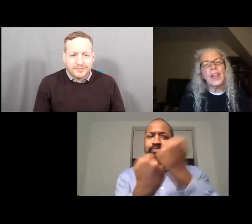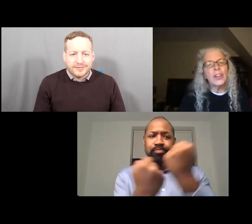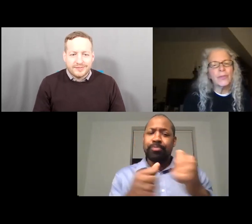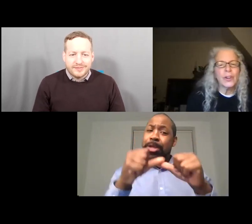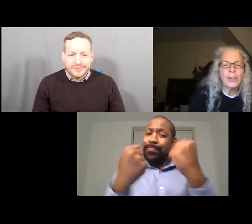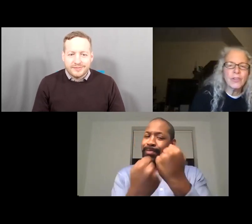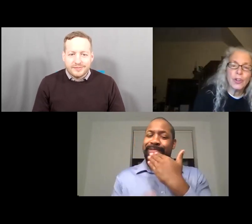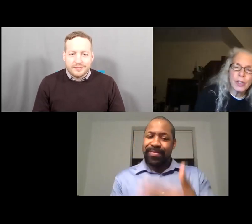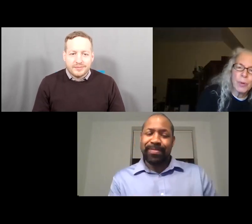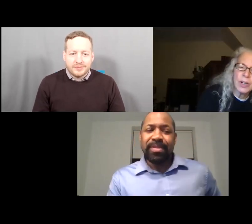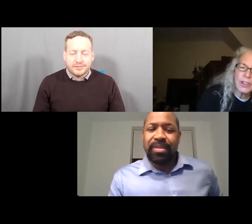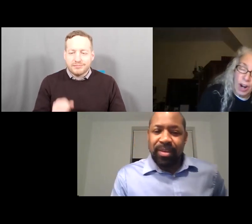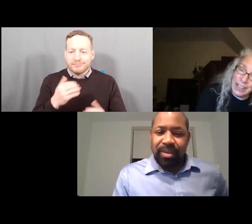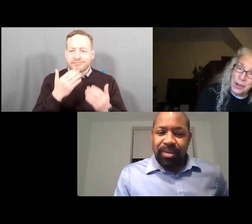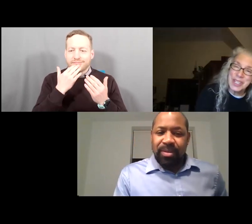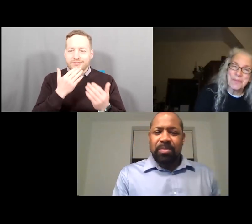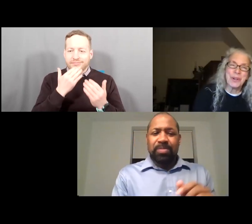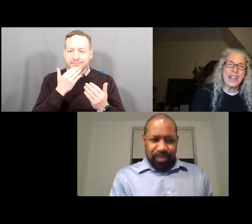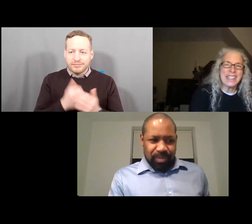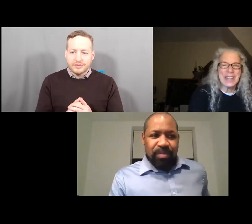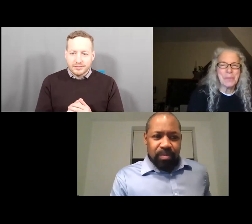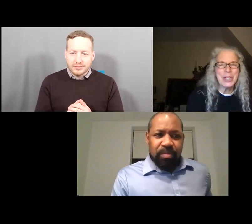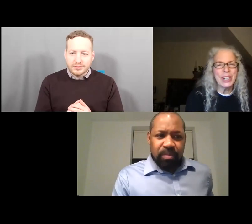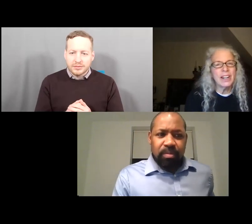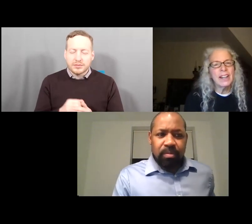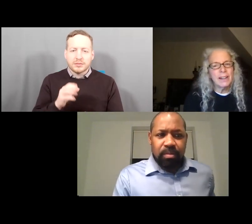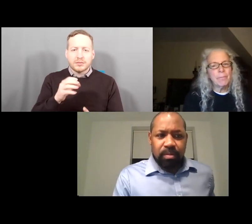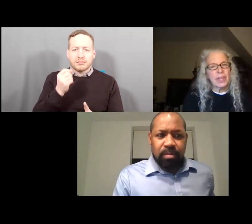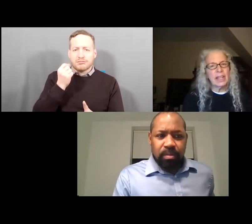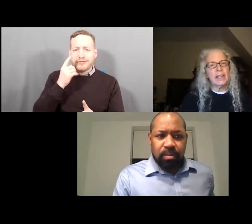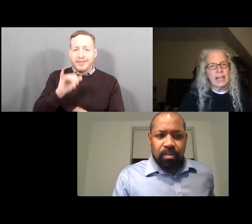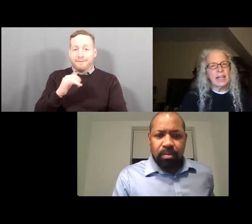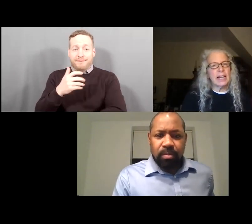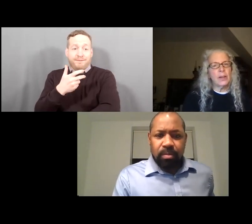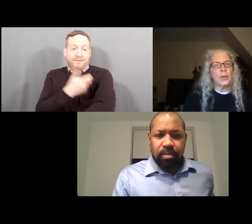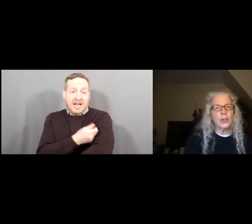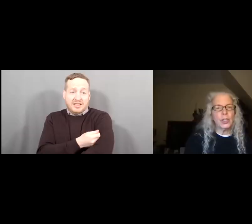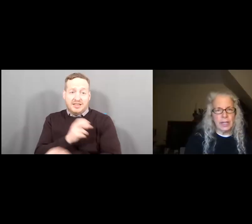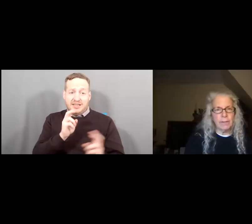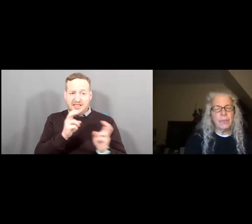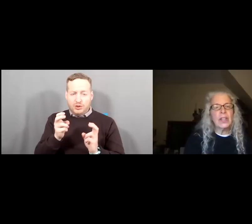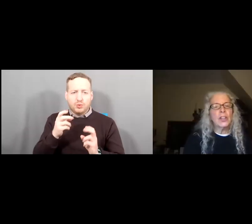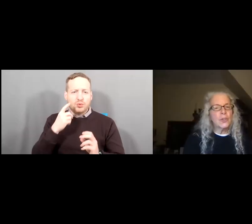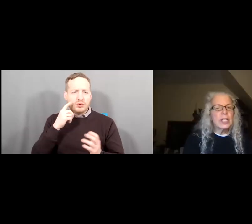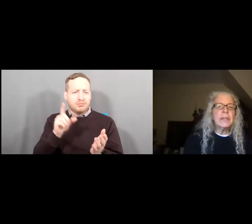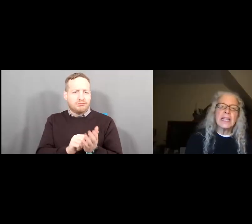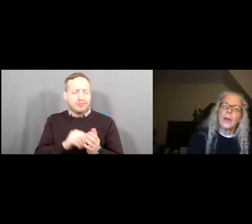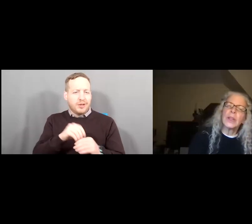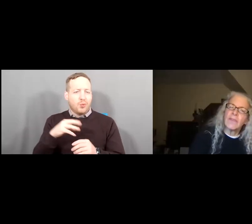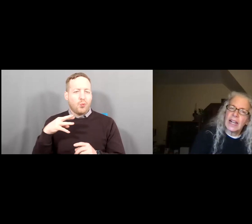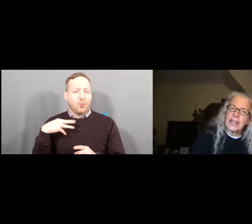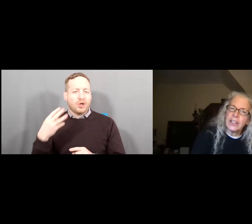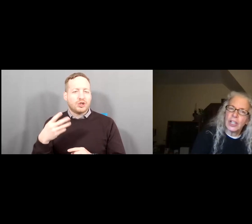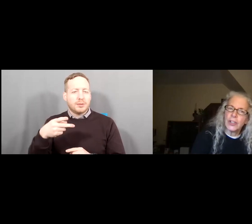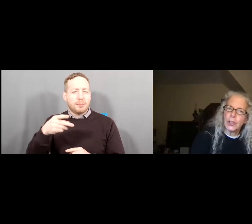So thank you for your support, your ongoing support as the commission. And I think we're good there. So Tim is saying